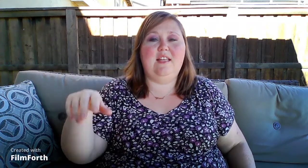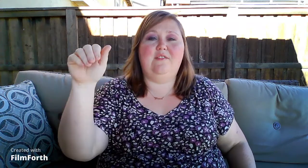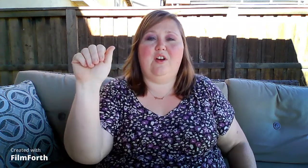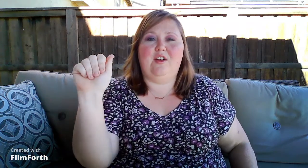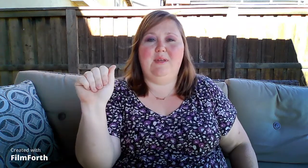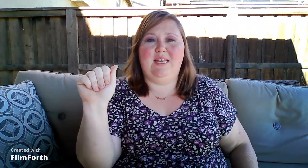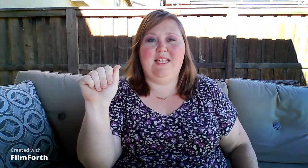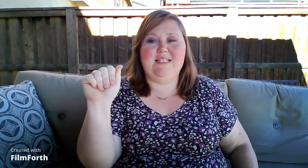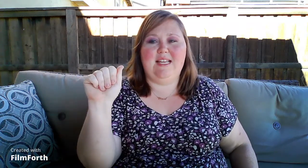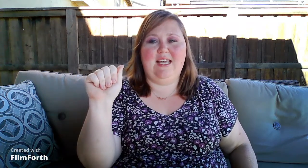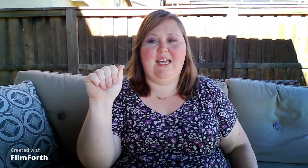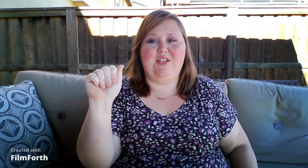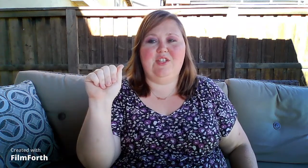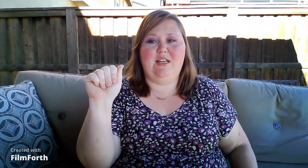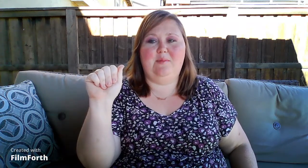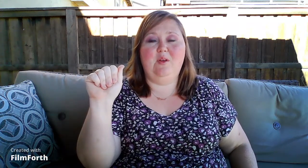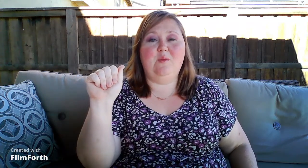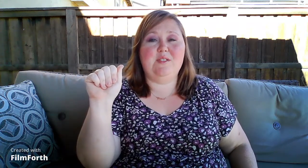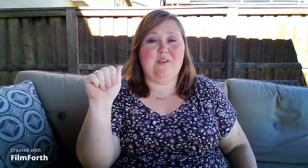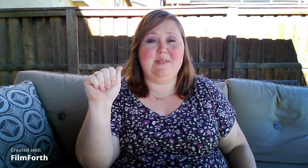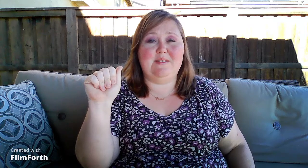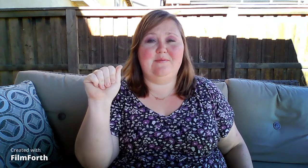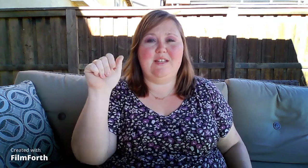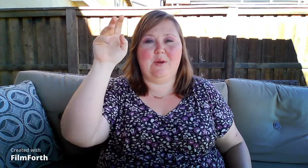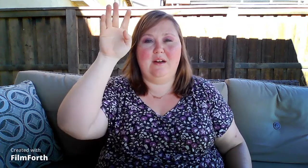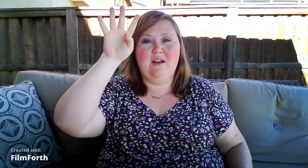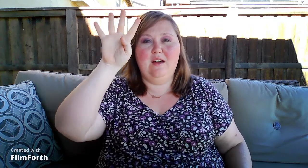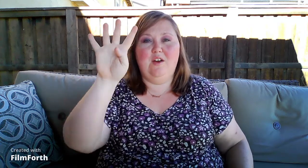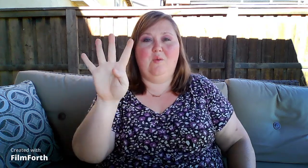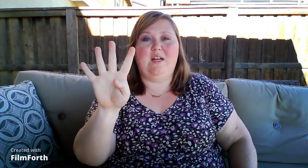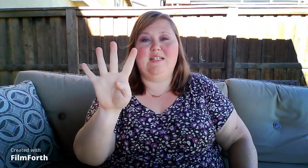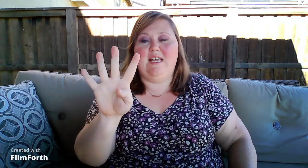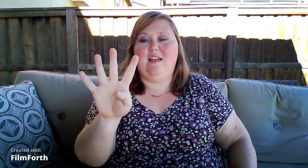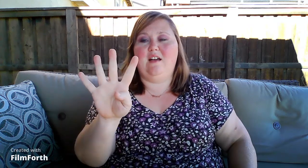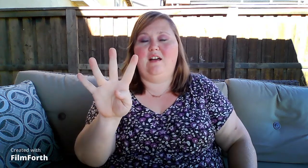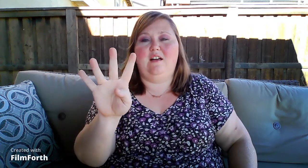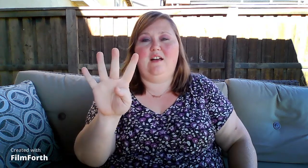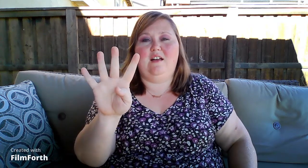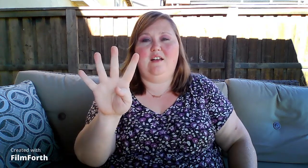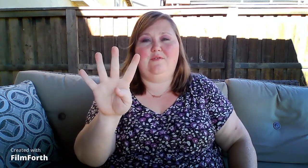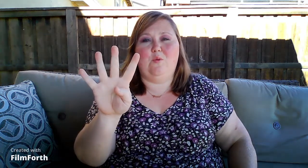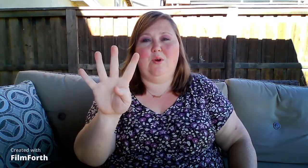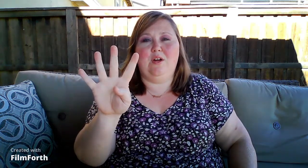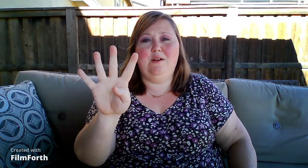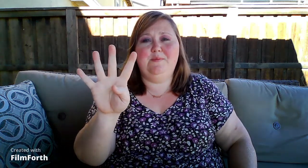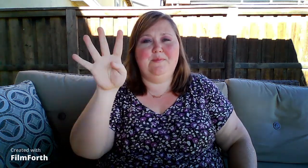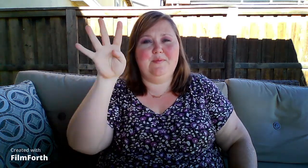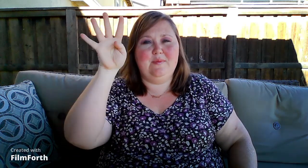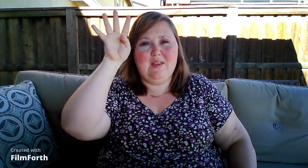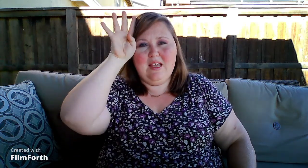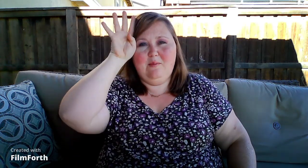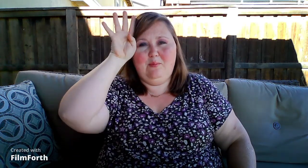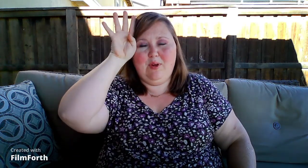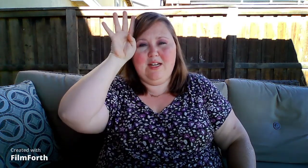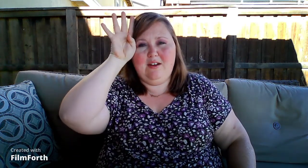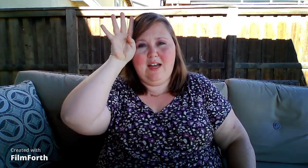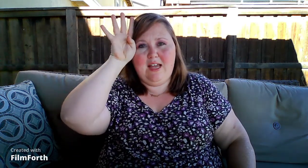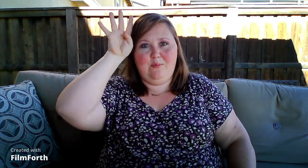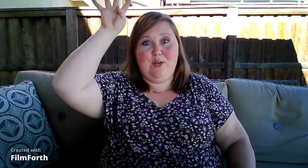Then you have Archimedes. A hand shape, was a famous inventor. We're going to take 4, bring it near our head and put